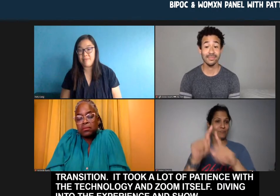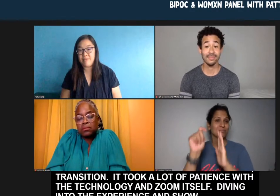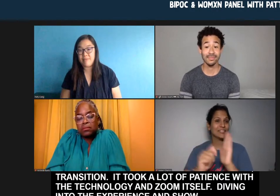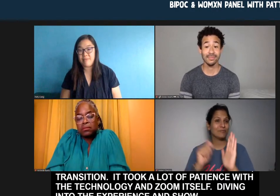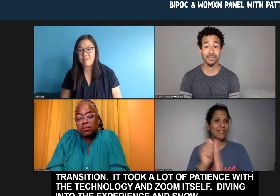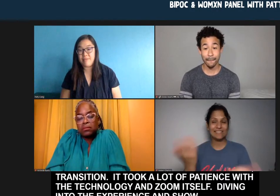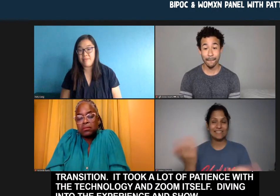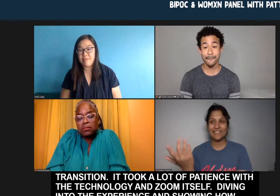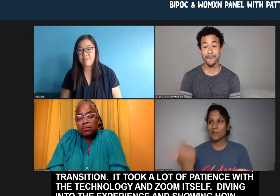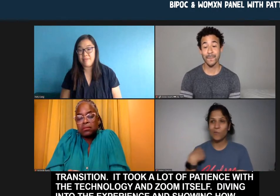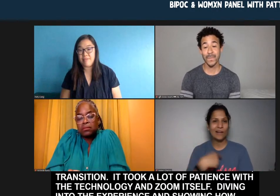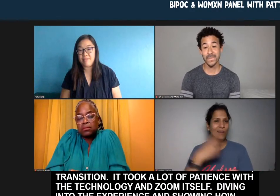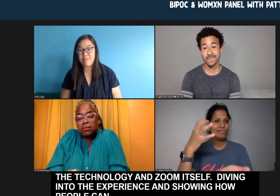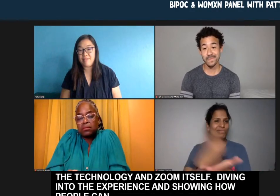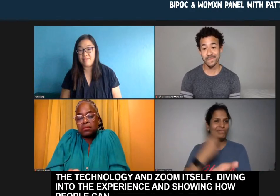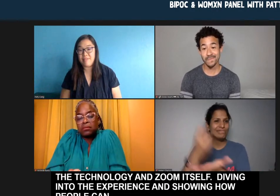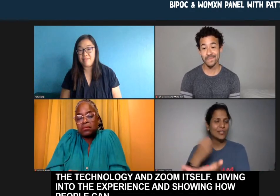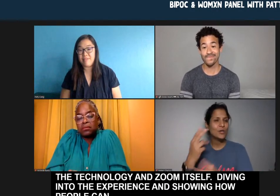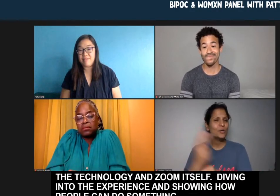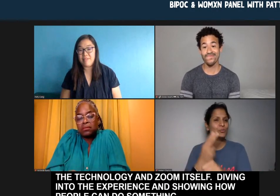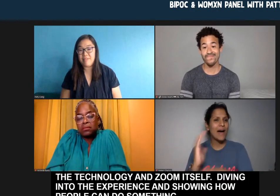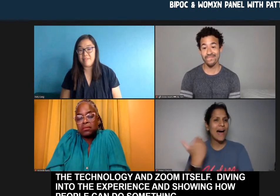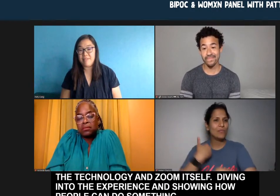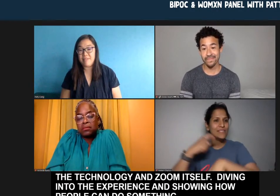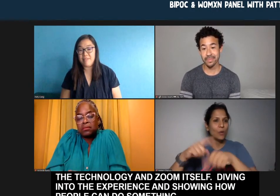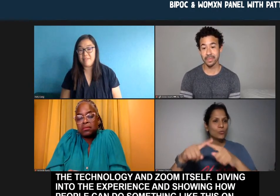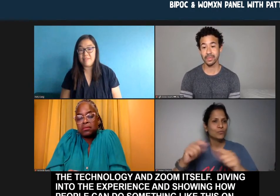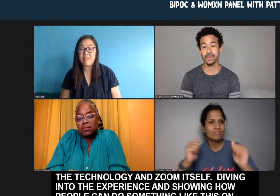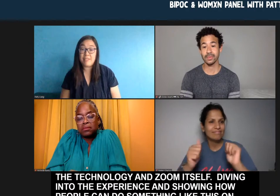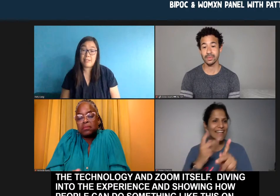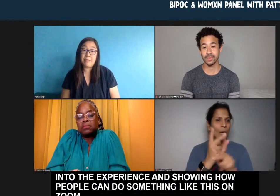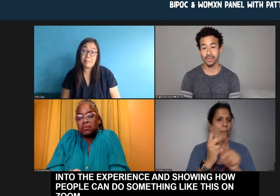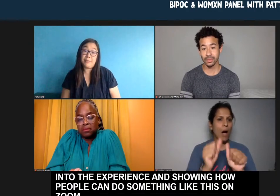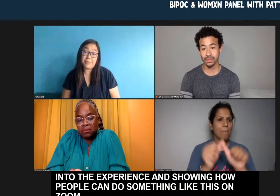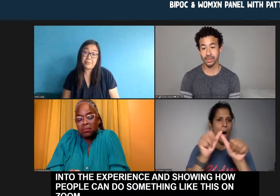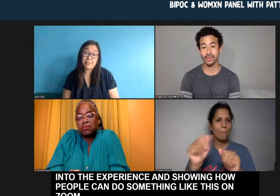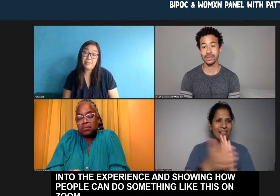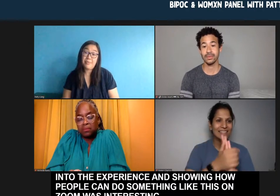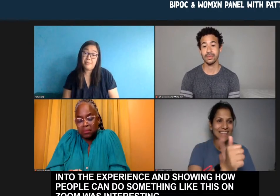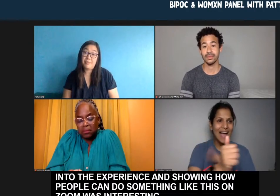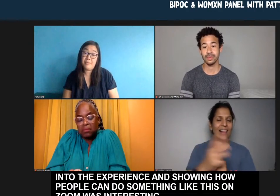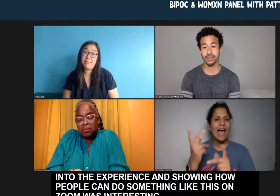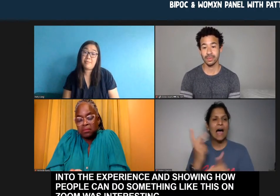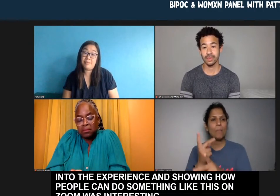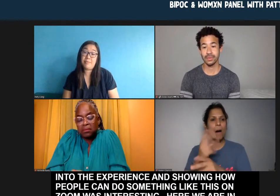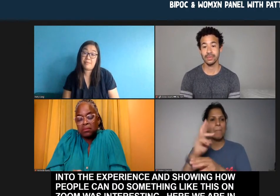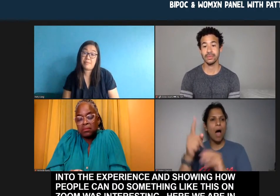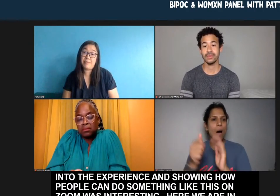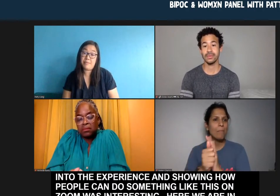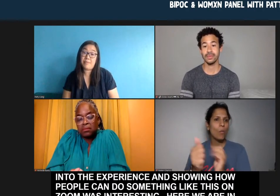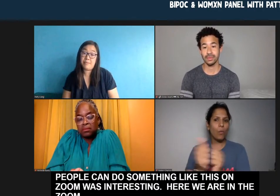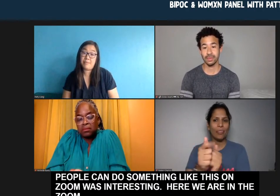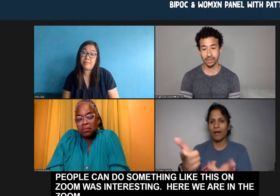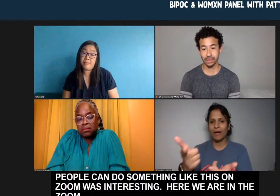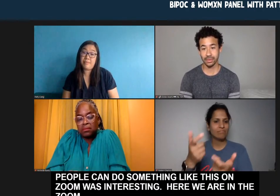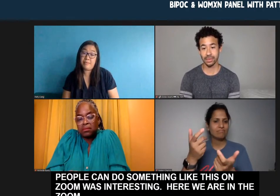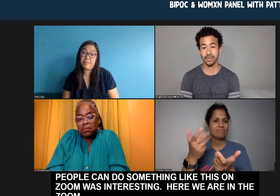was interesting. And then here we are in the Zoom time period. So we have to figure out how to keep up our talent and keep